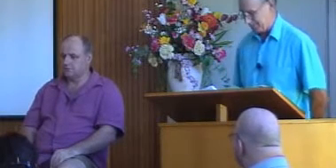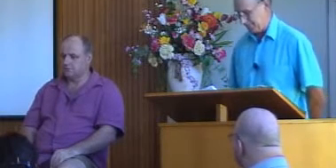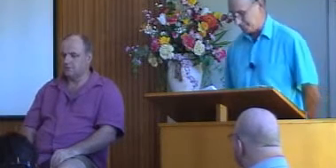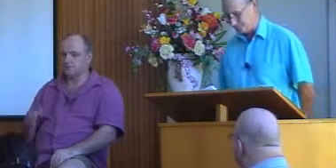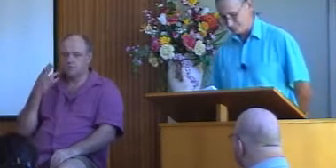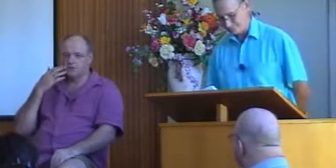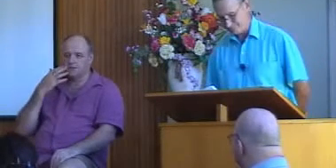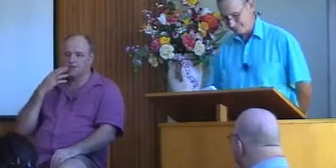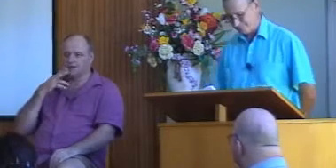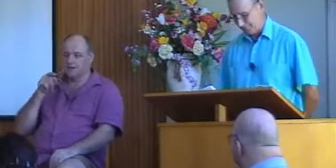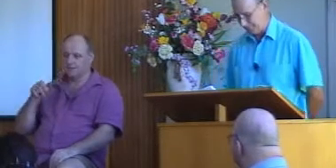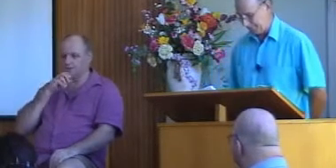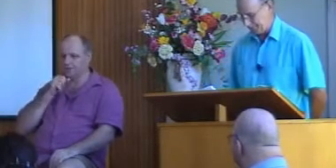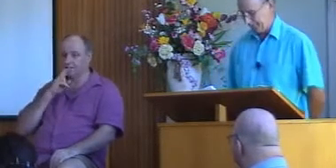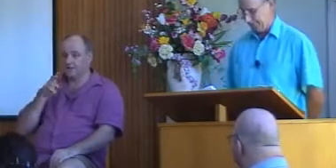talking about me.